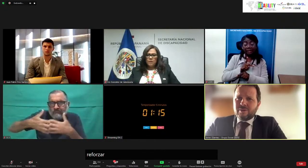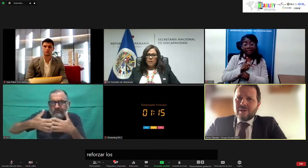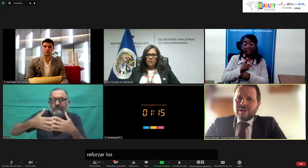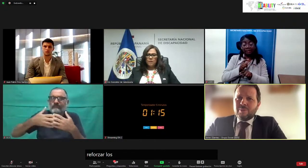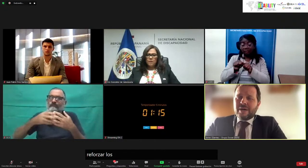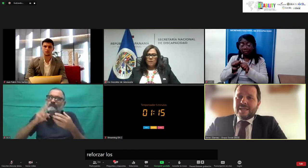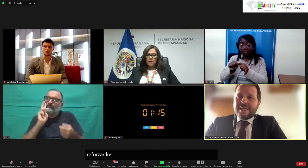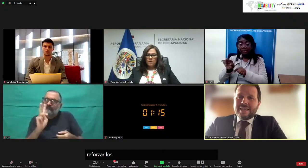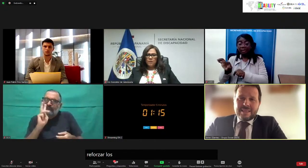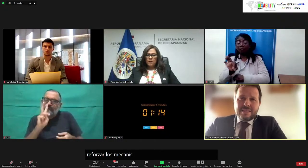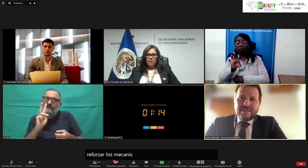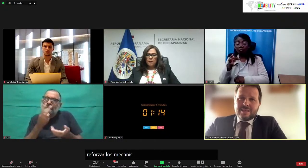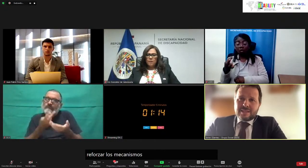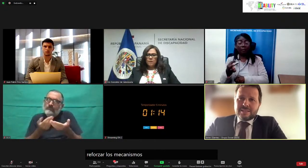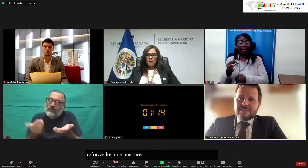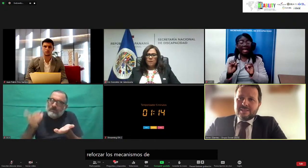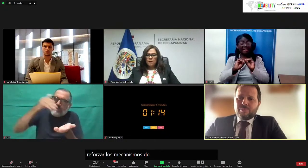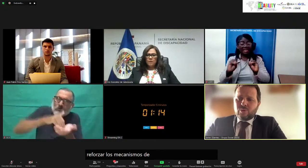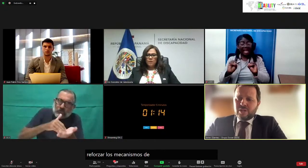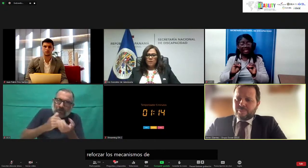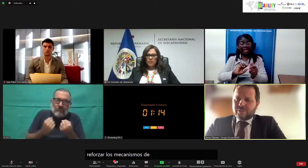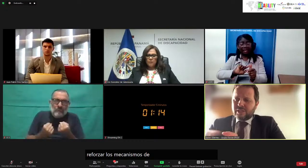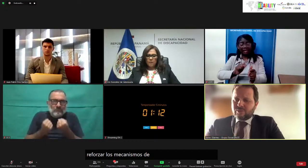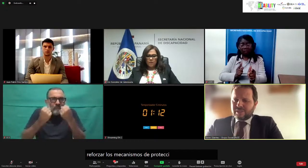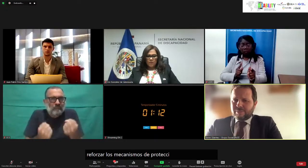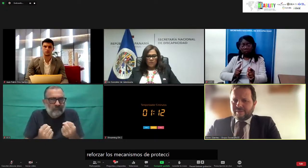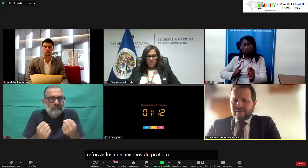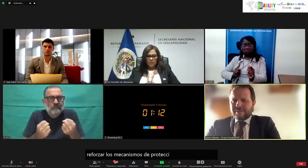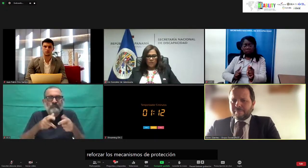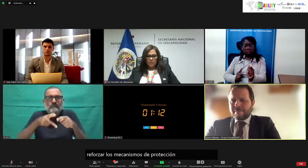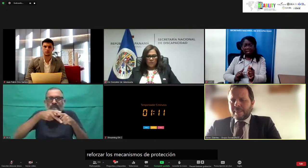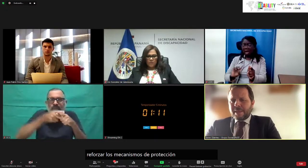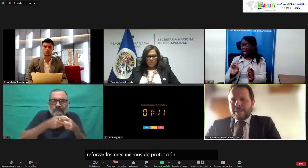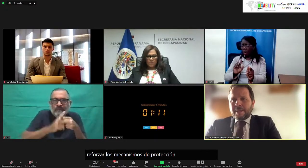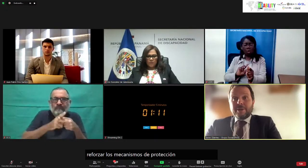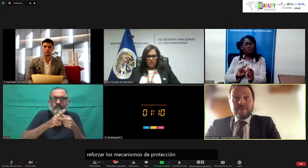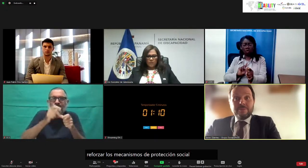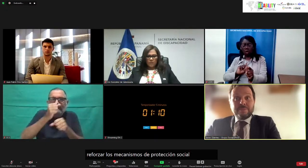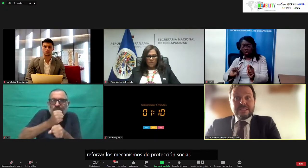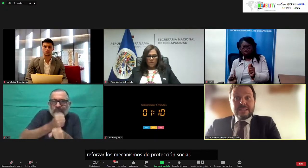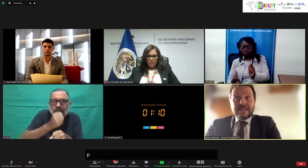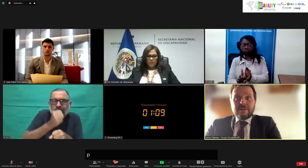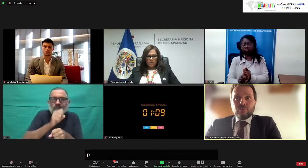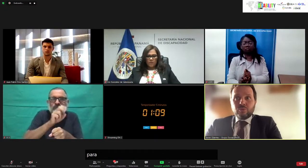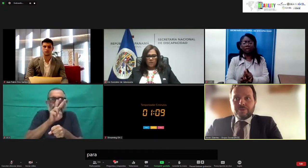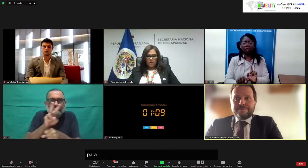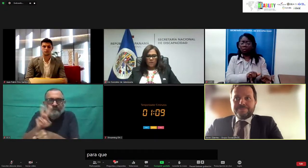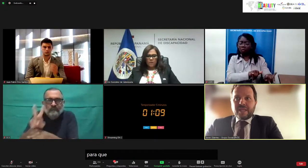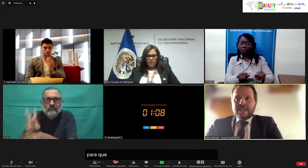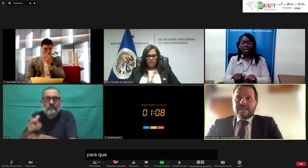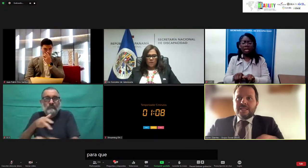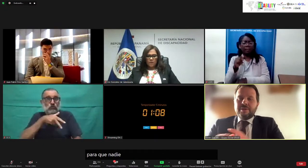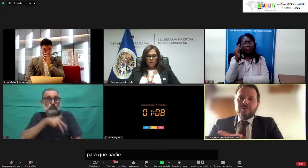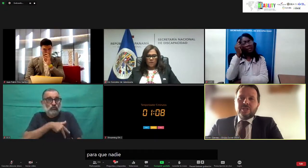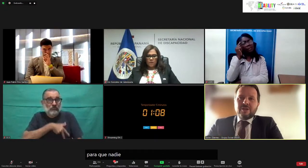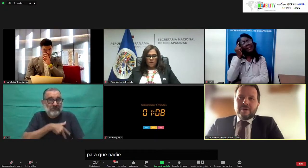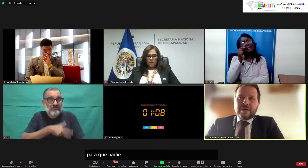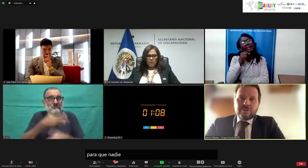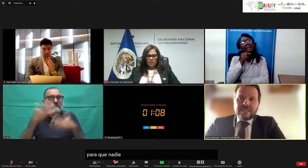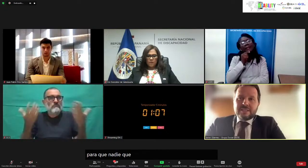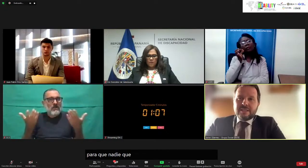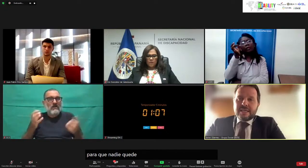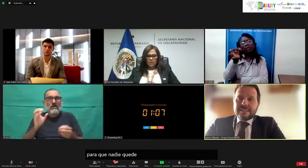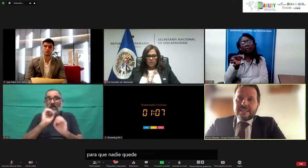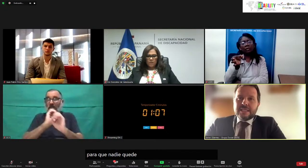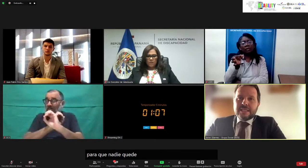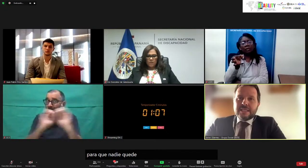social protection mechanisms in the region so that no one would be left behind not even people with disabilities but we need